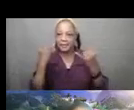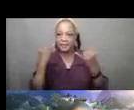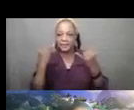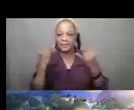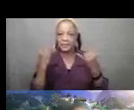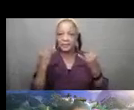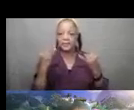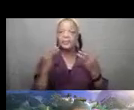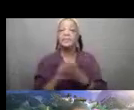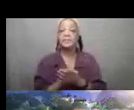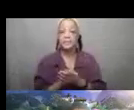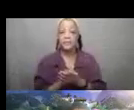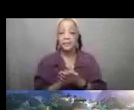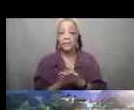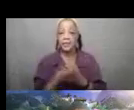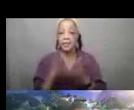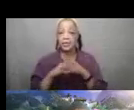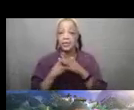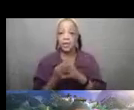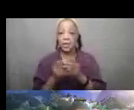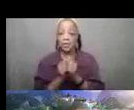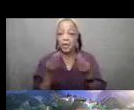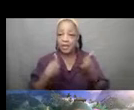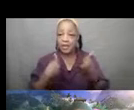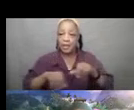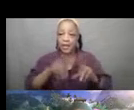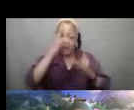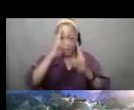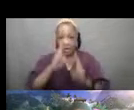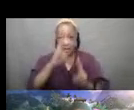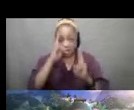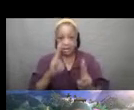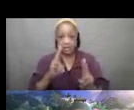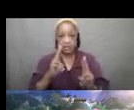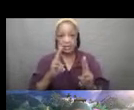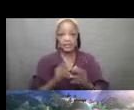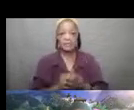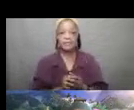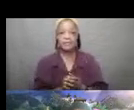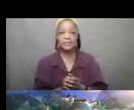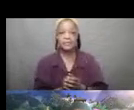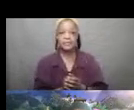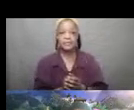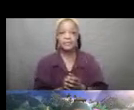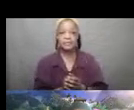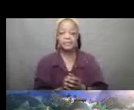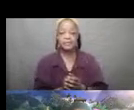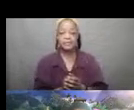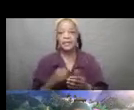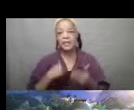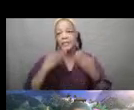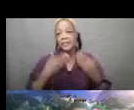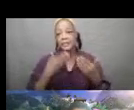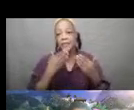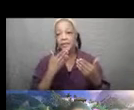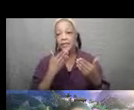with that, I want to start with our land acknowledgement. I'm also very much grateful to be pressed